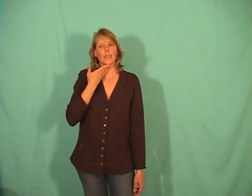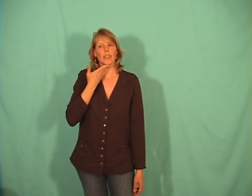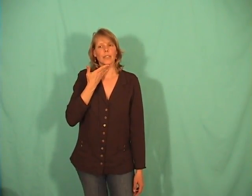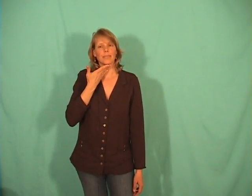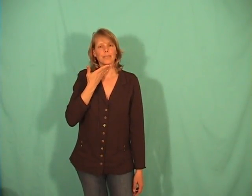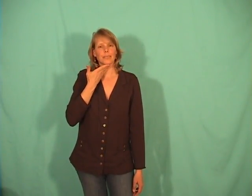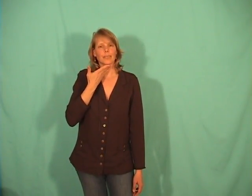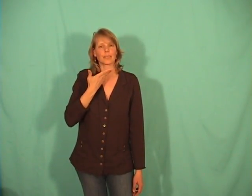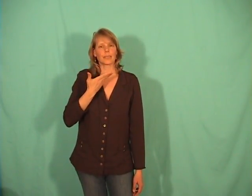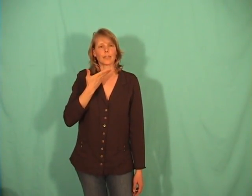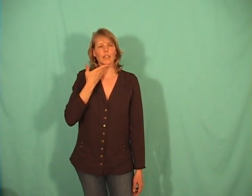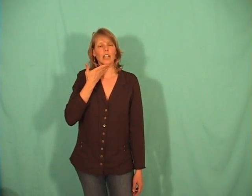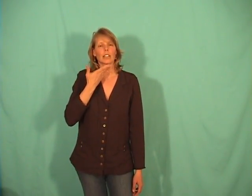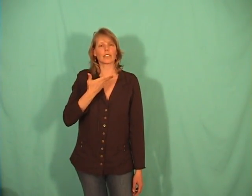the frog's